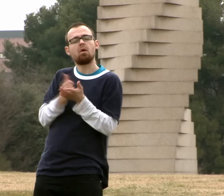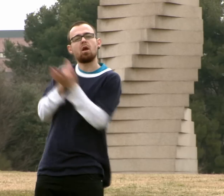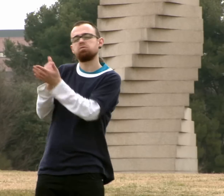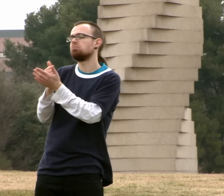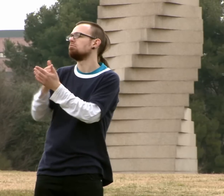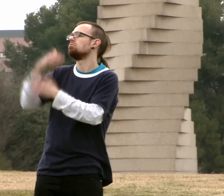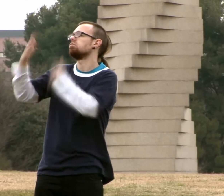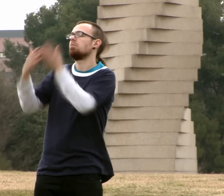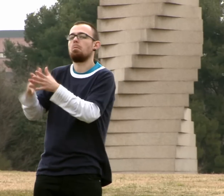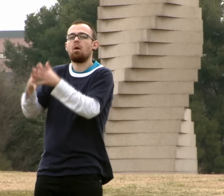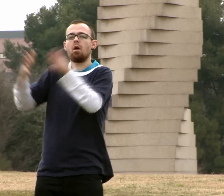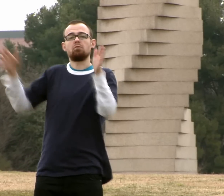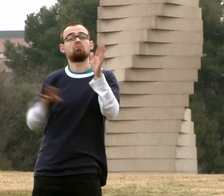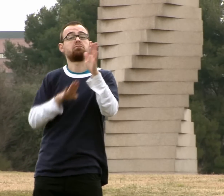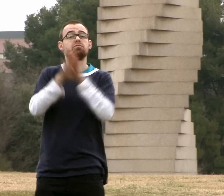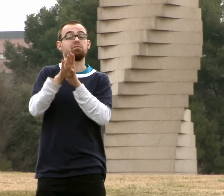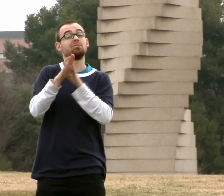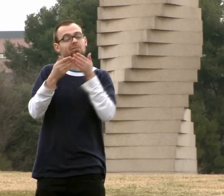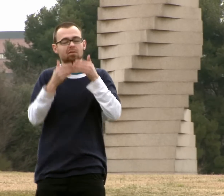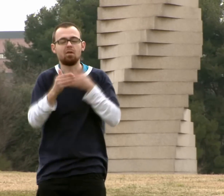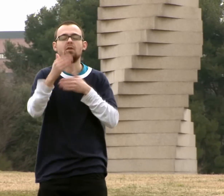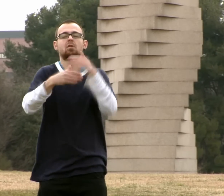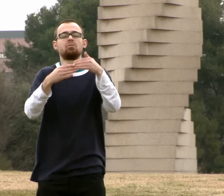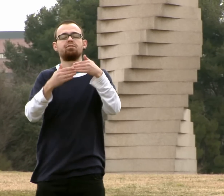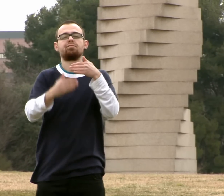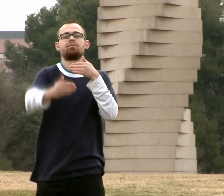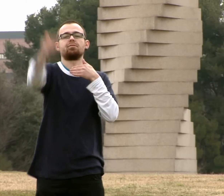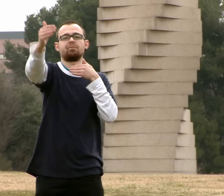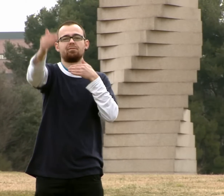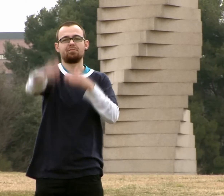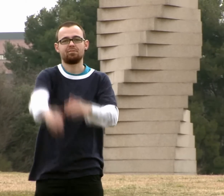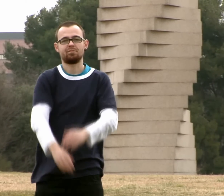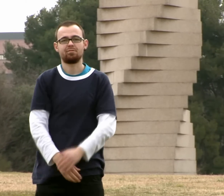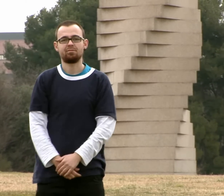Catalan is like a passport with no expiry date. Once you've got it, it's forever.